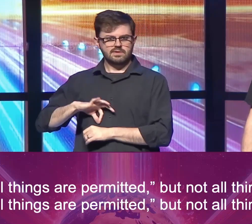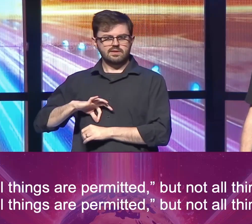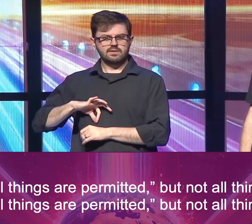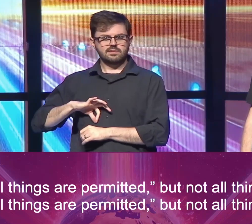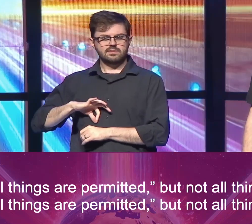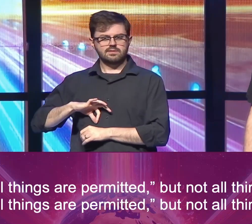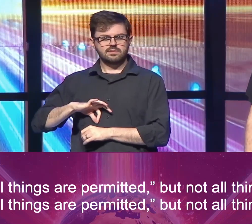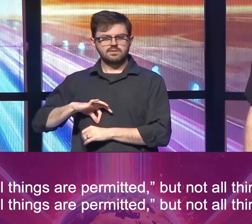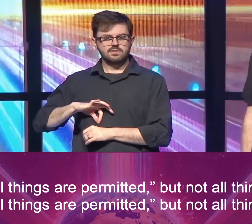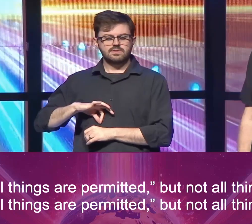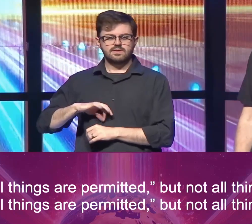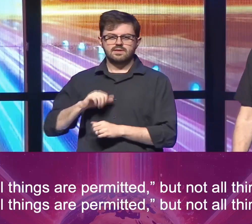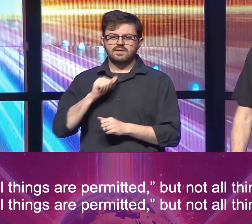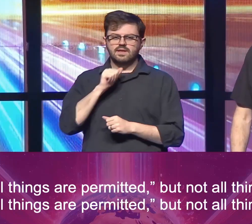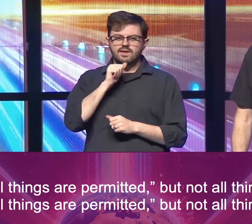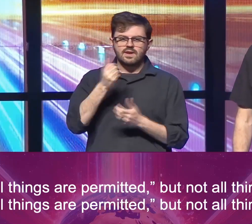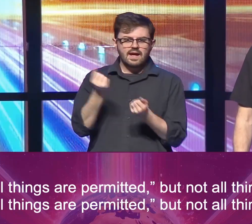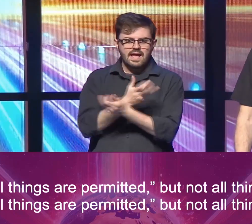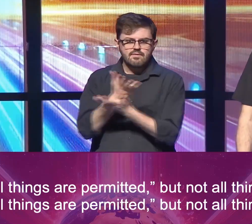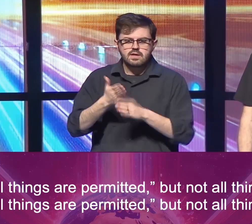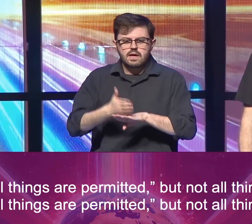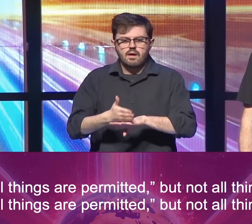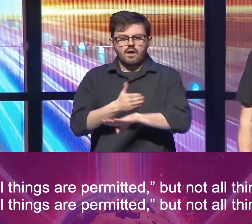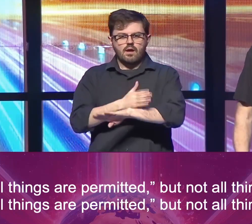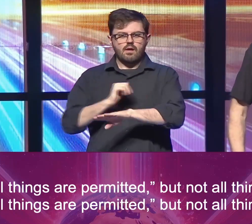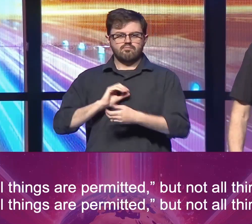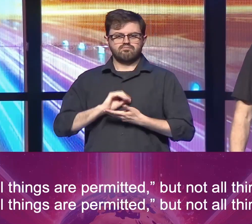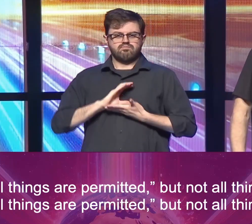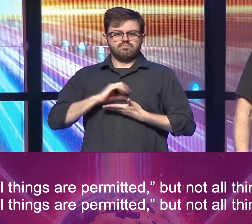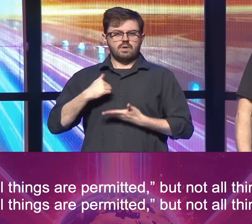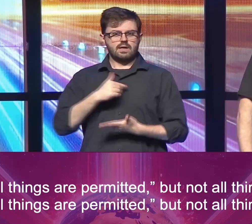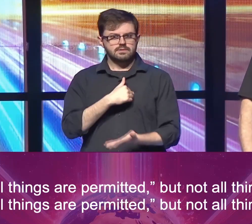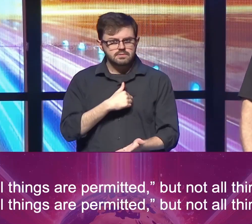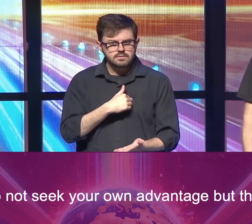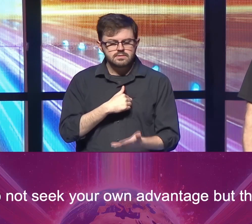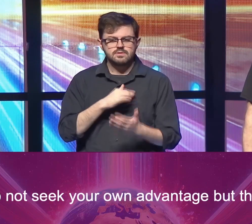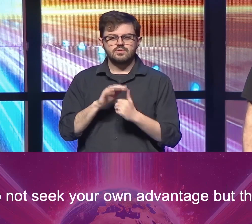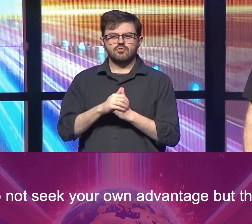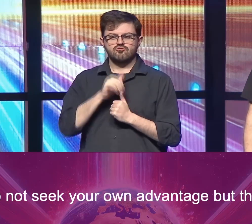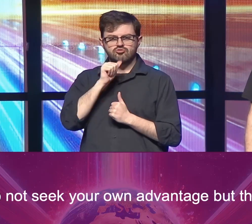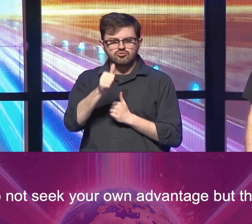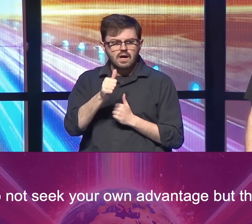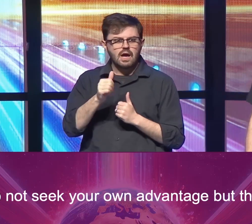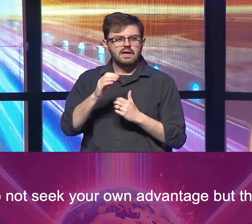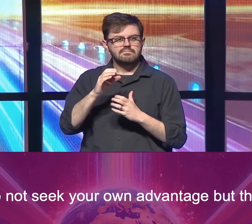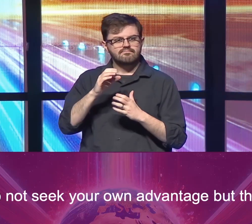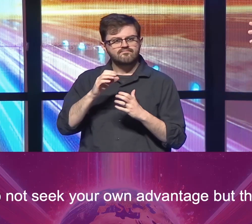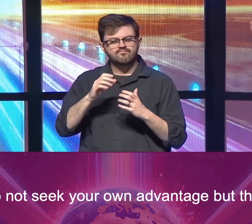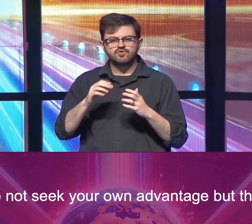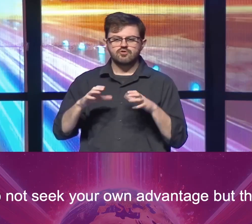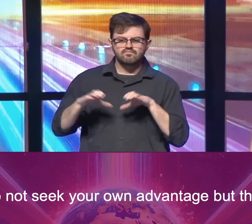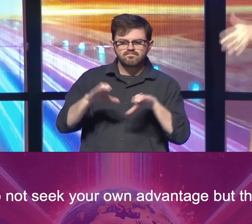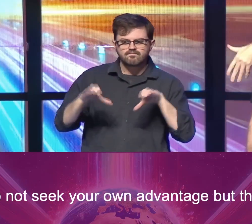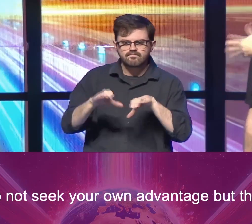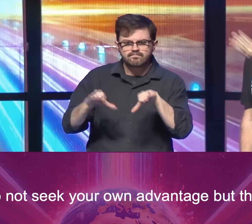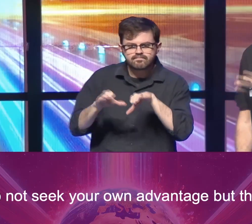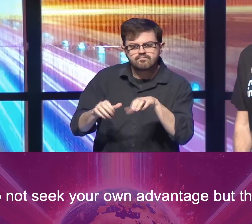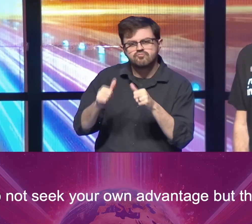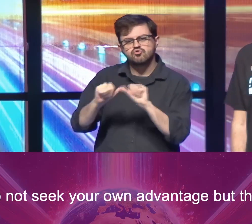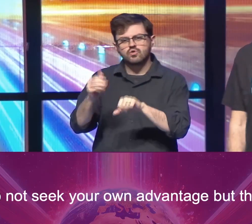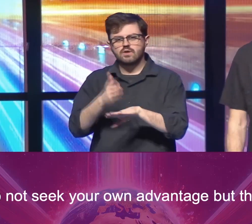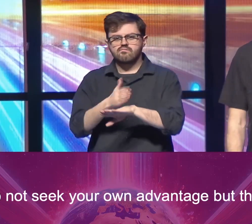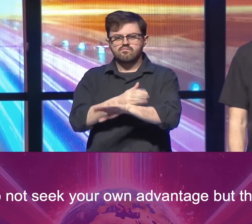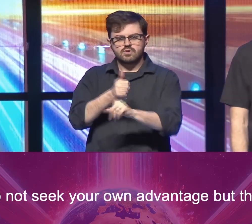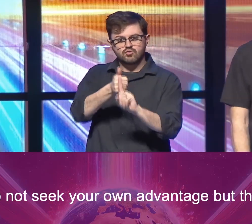things build up. And love builds up, and we want to live in love. So don't seek to your own advantage, right? But that of the other. Think about the